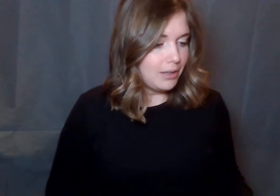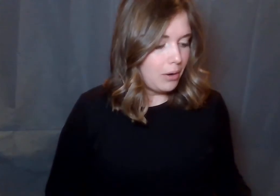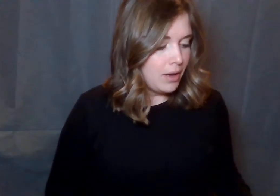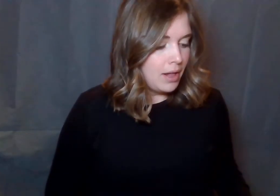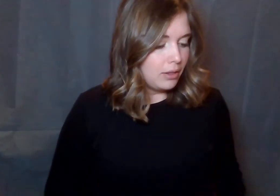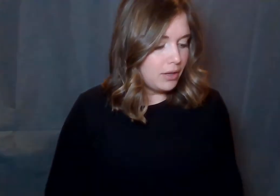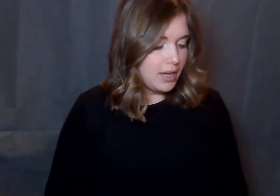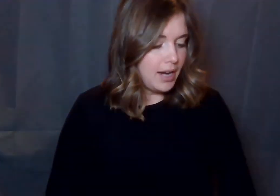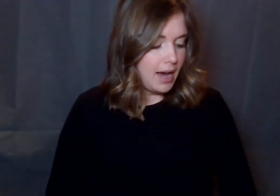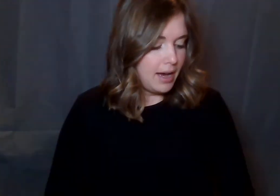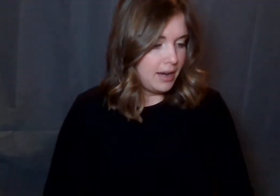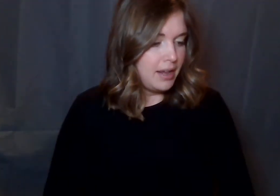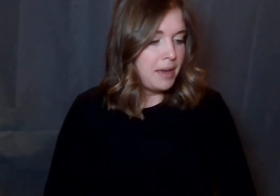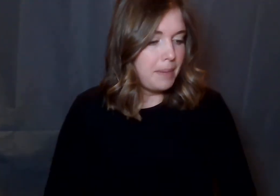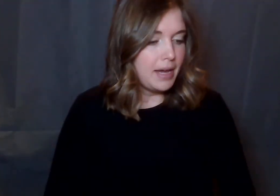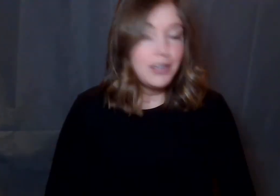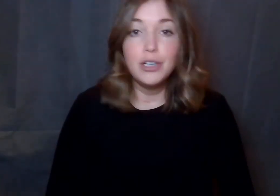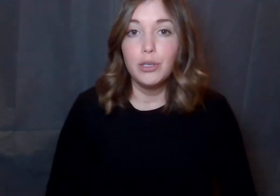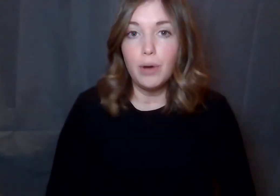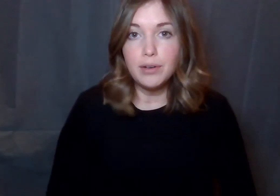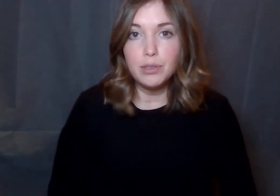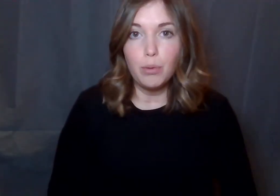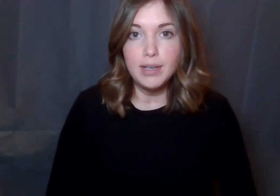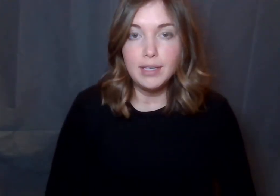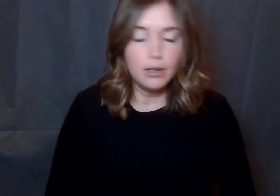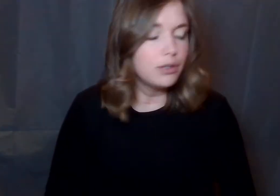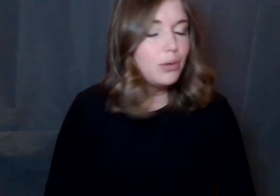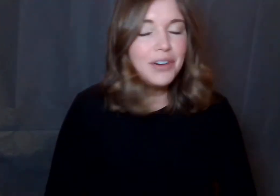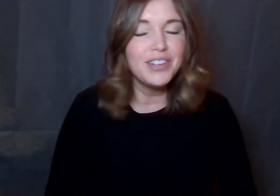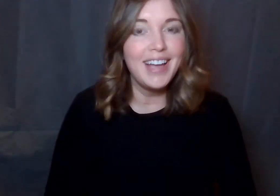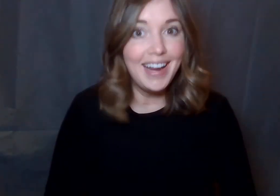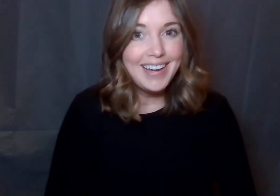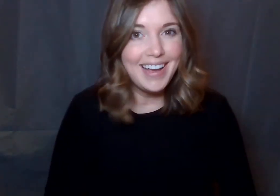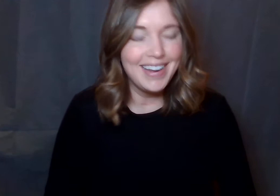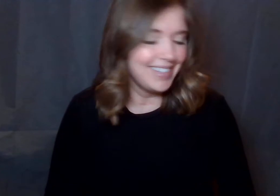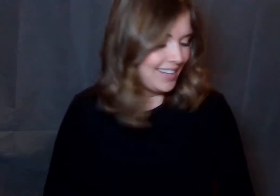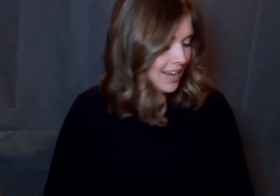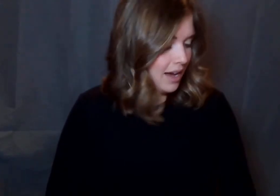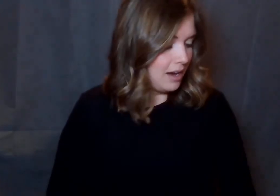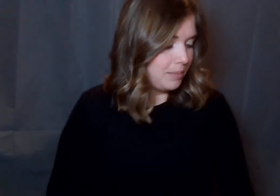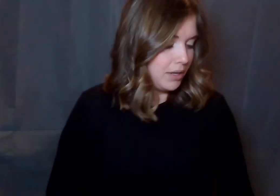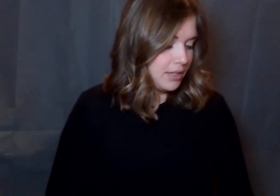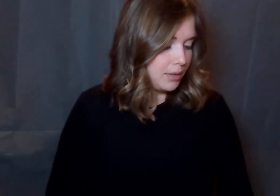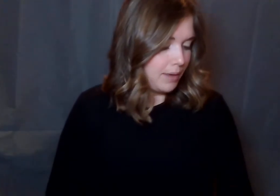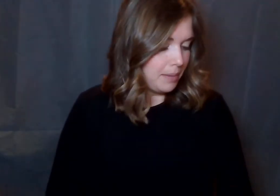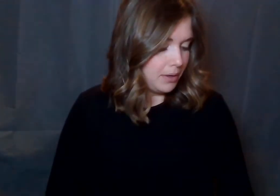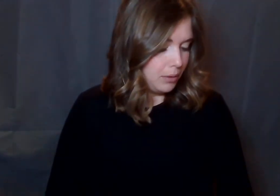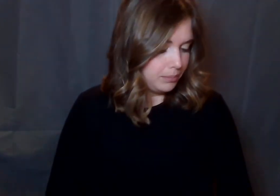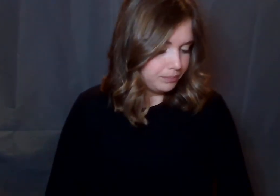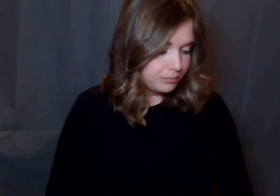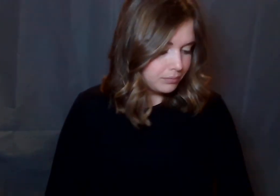So, looking on page 220 or 288, there is a grammar note.